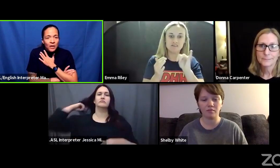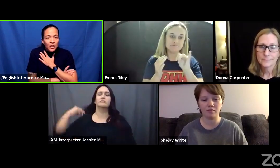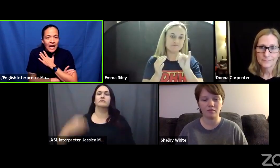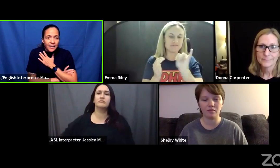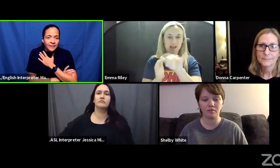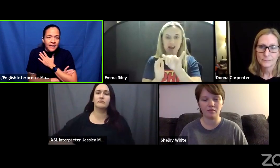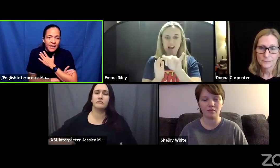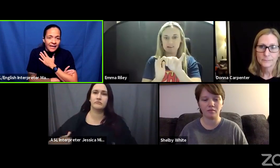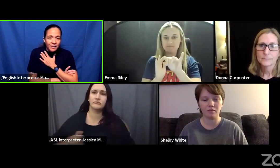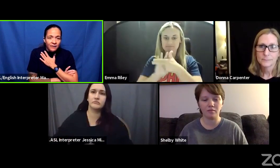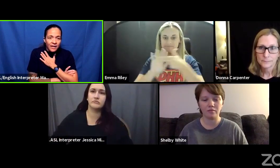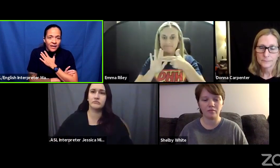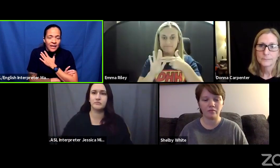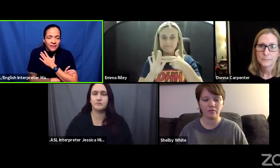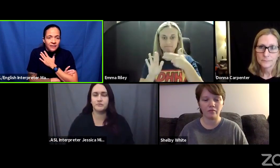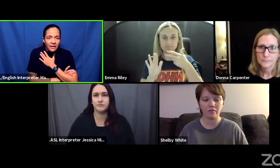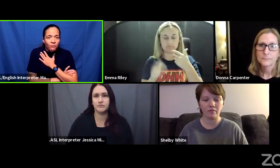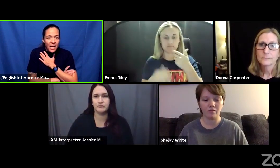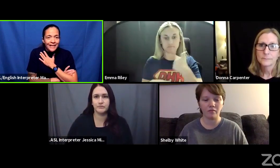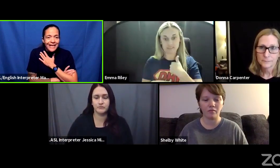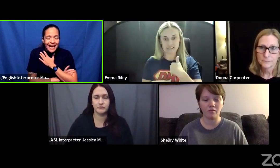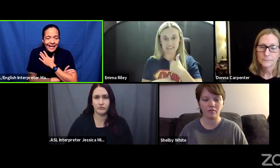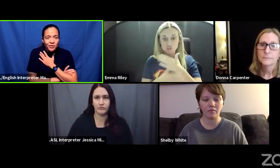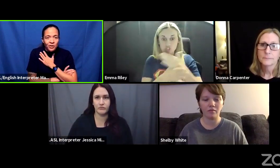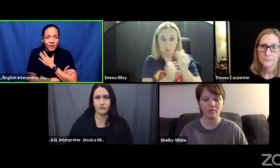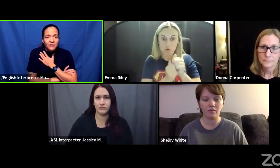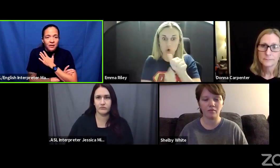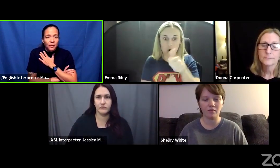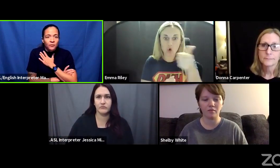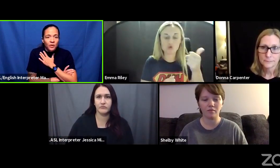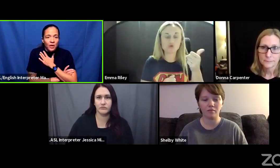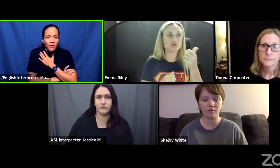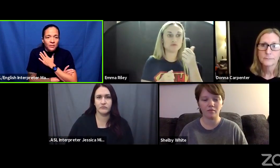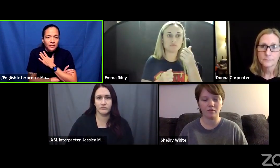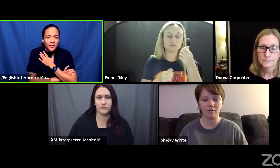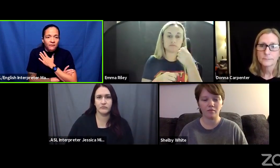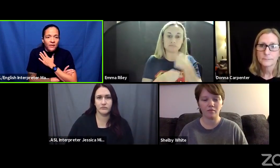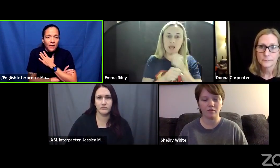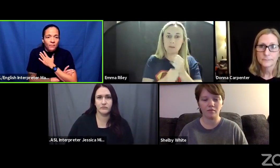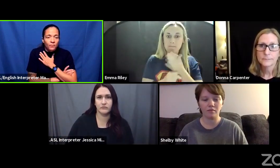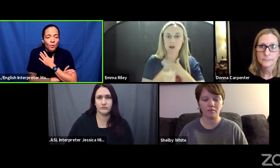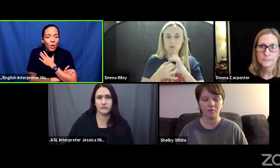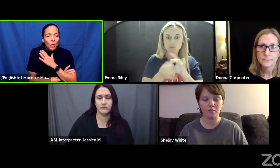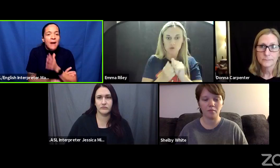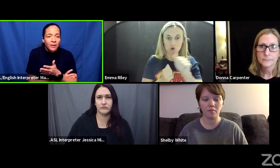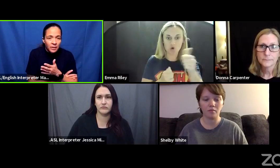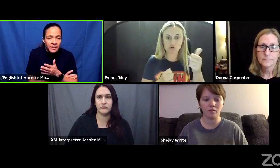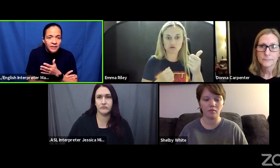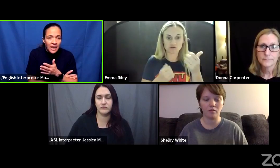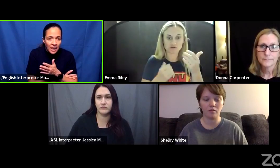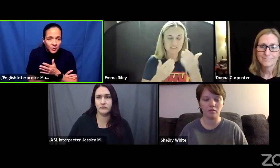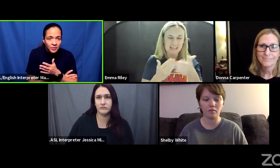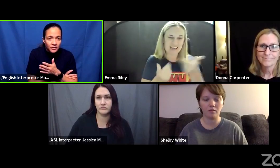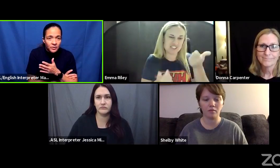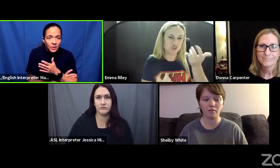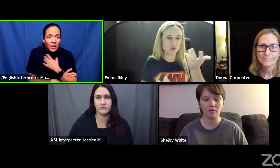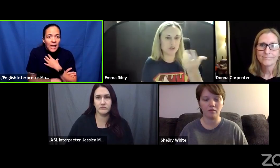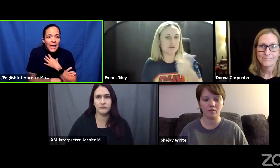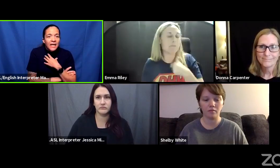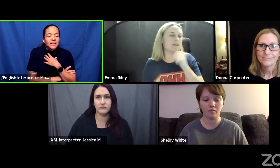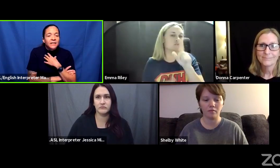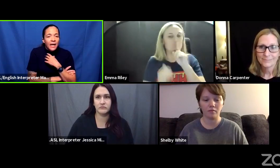I realized that identifying as deaf-blind actually served a purpose of role modeling to